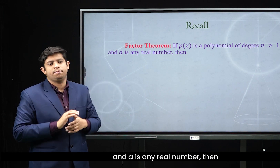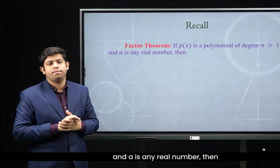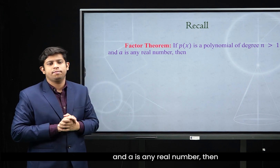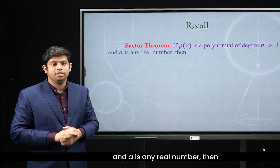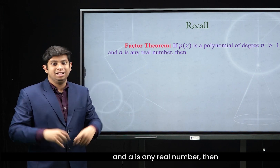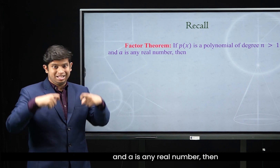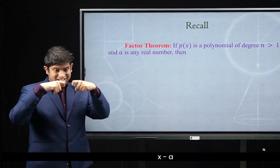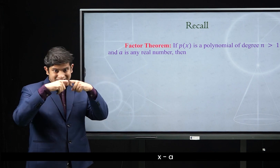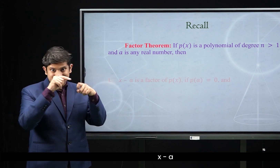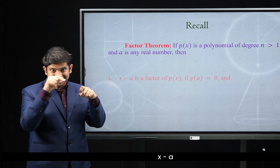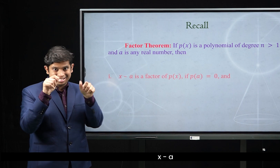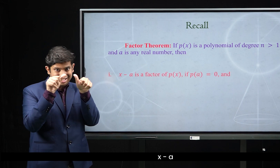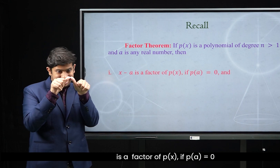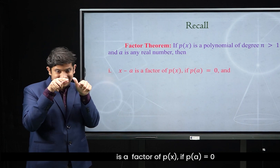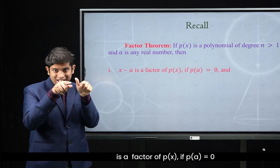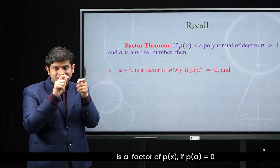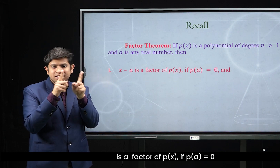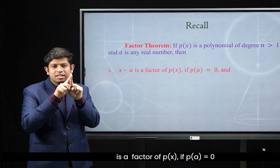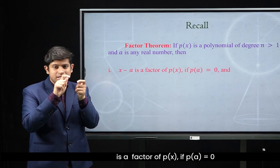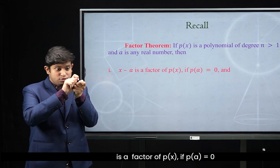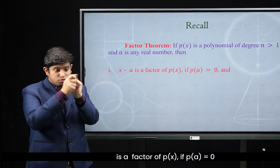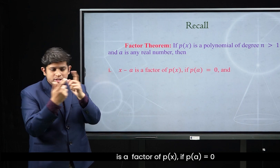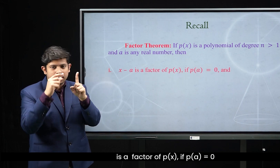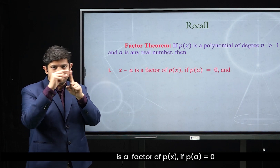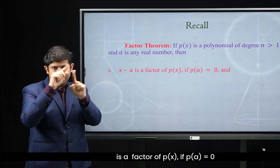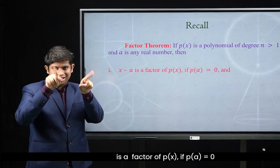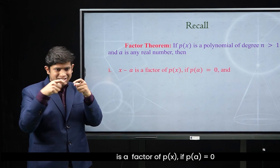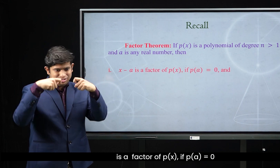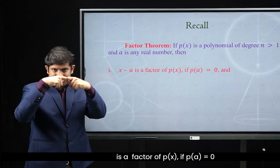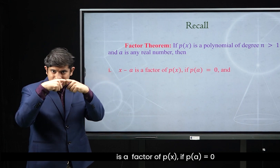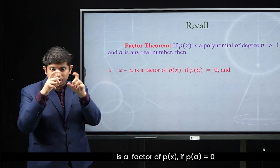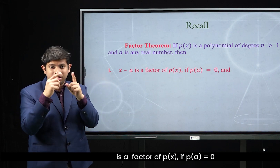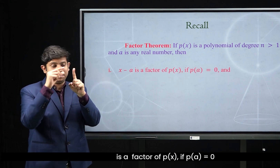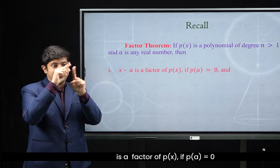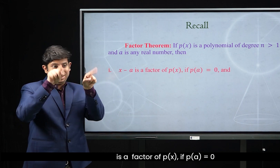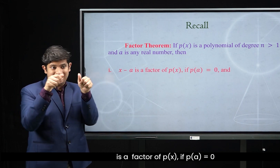then x minus a is a factor of p of x if p of a is equal to 0